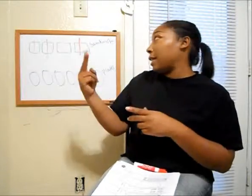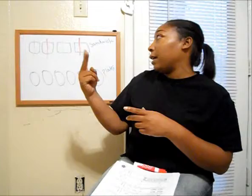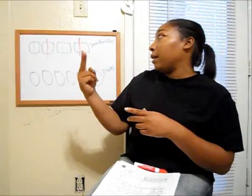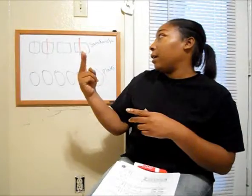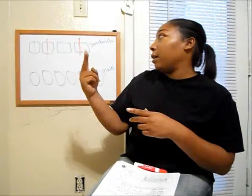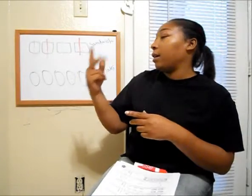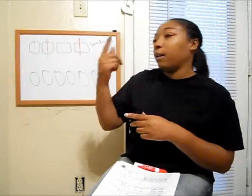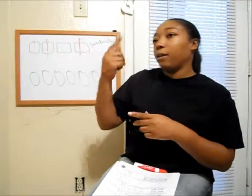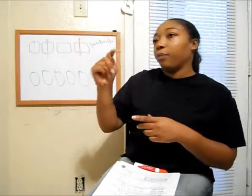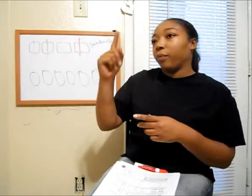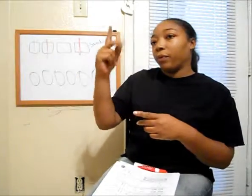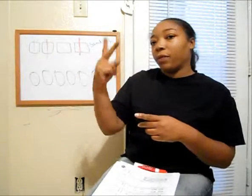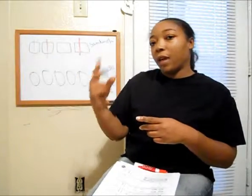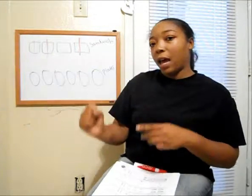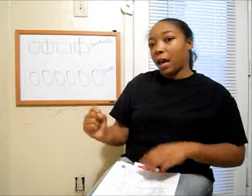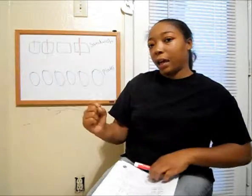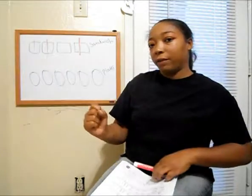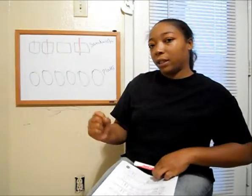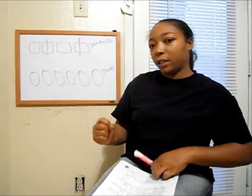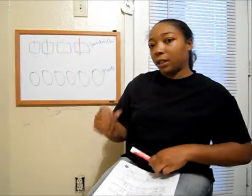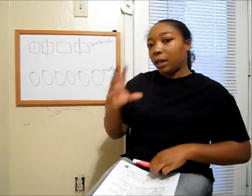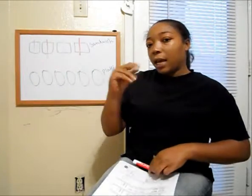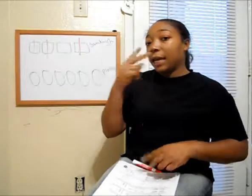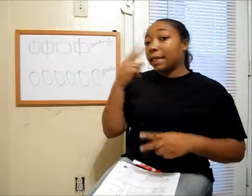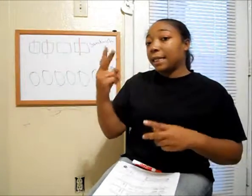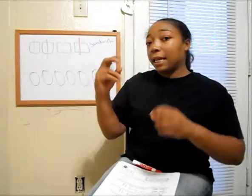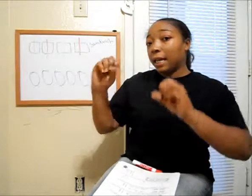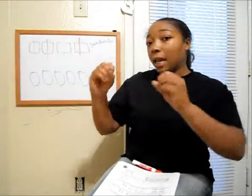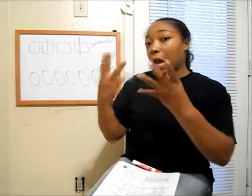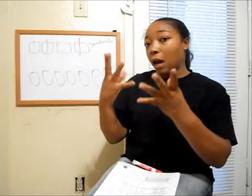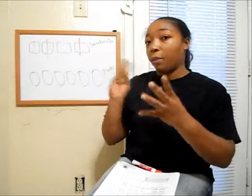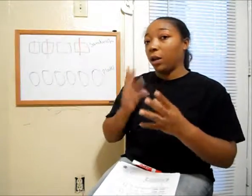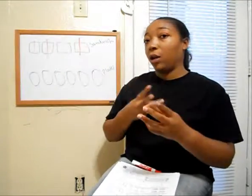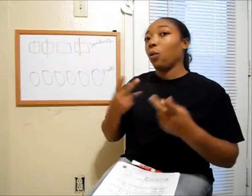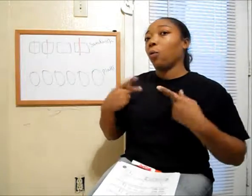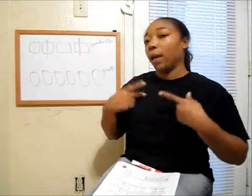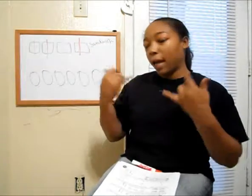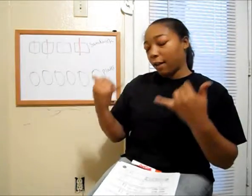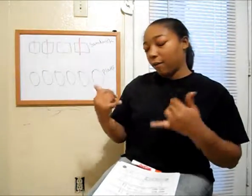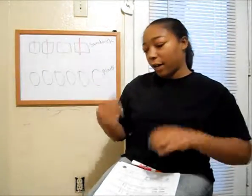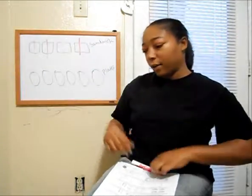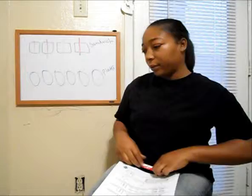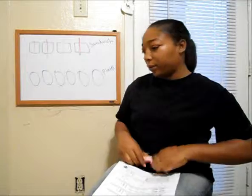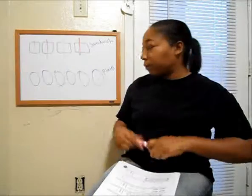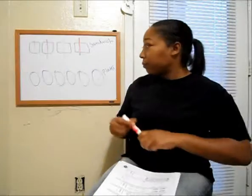see the halves and see how many we have now.